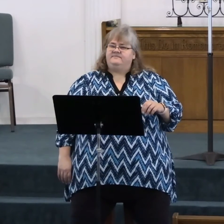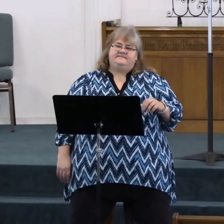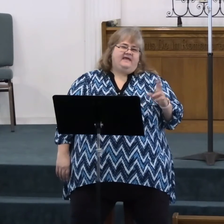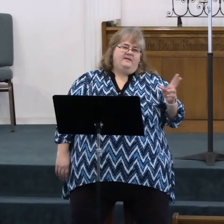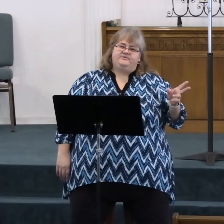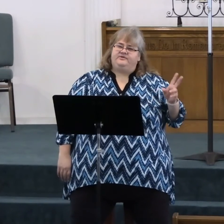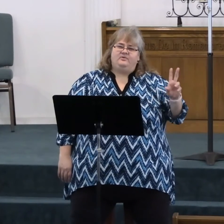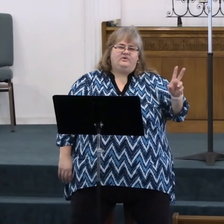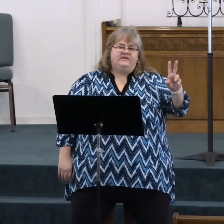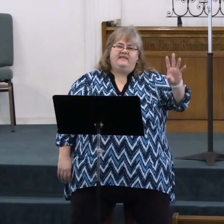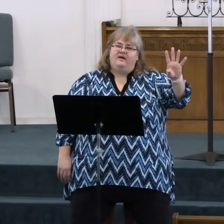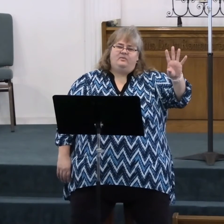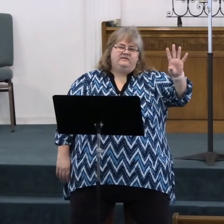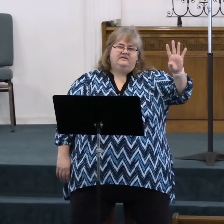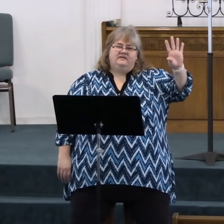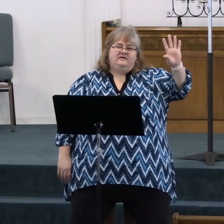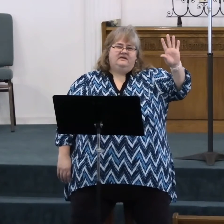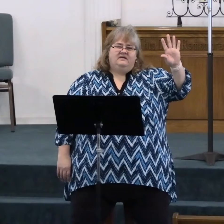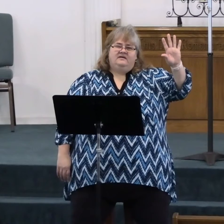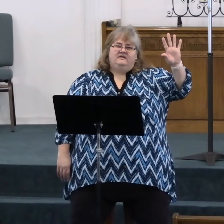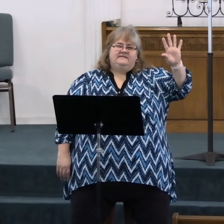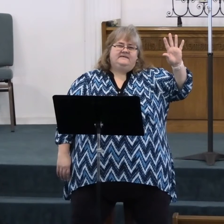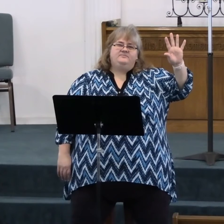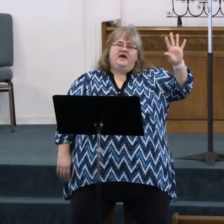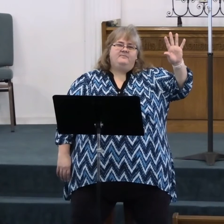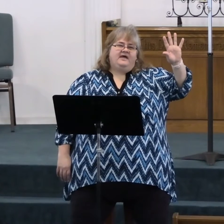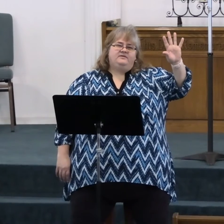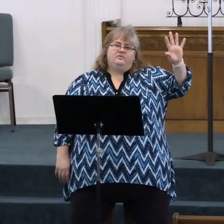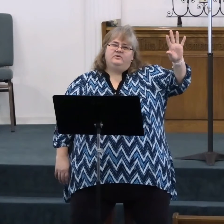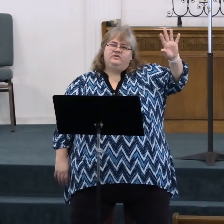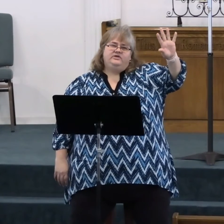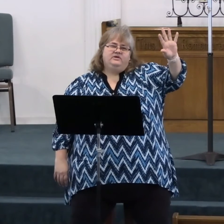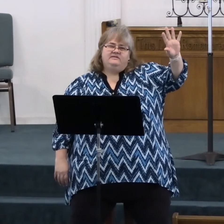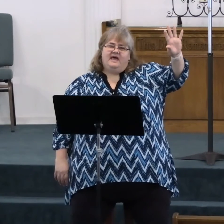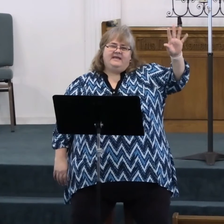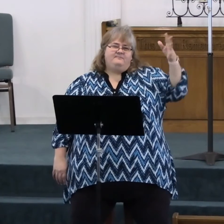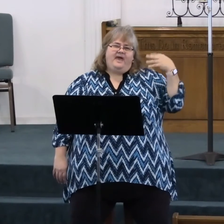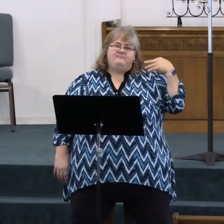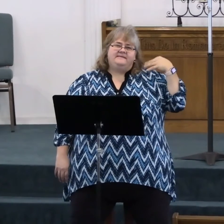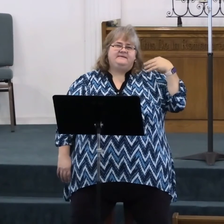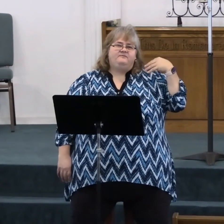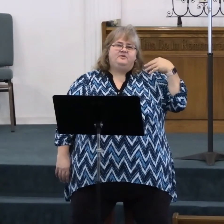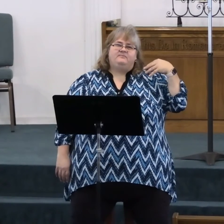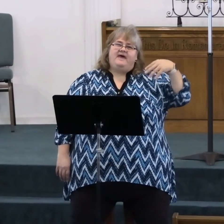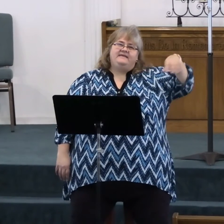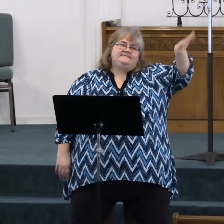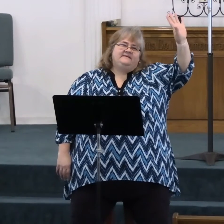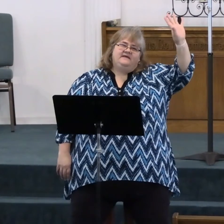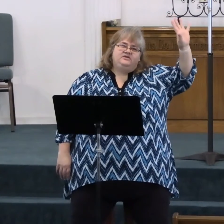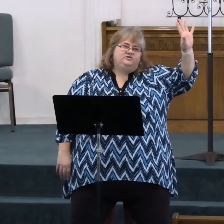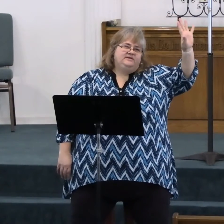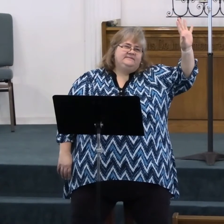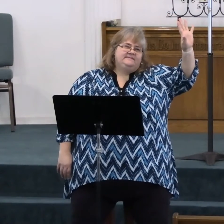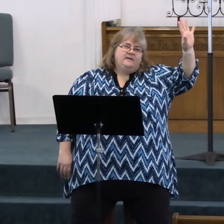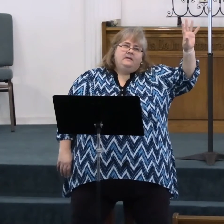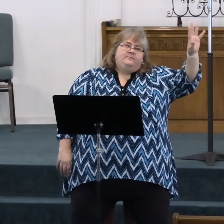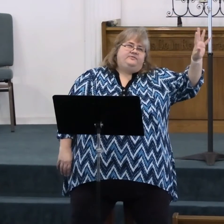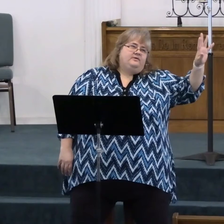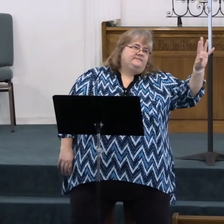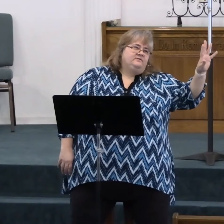to say, I'm still learning that one. Sometimes I do really good and I can pat myself on the back and say, thank you, Jesus. But there are still